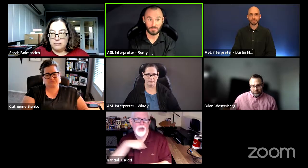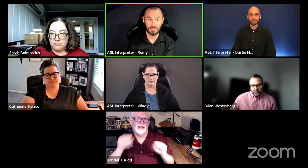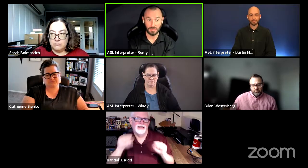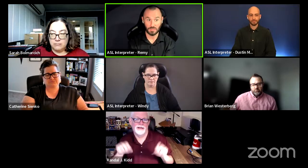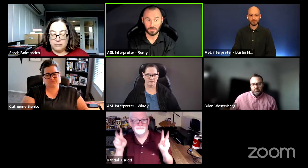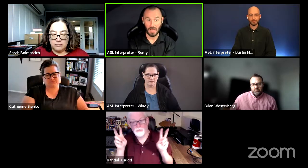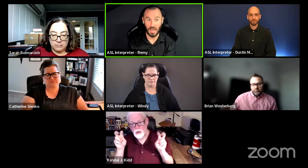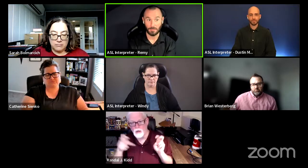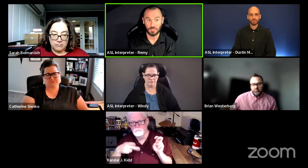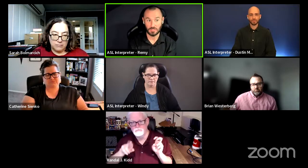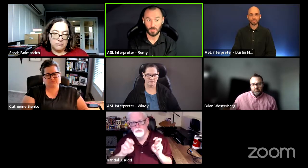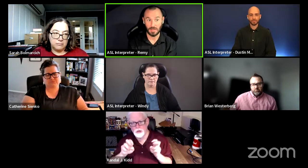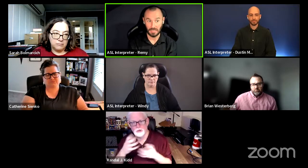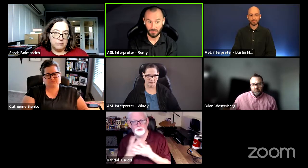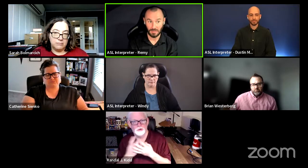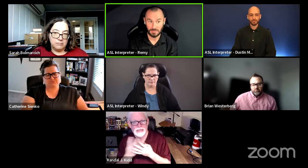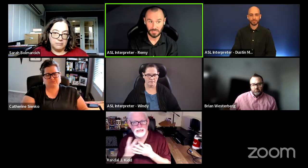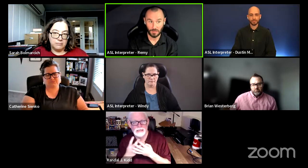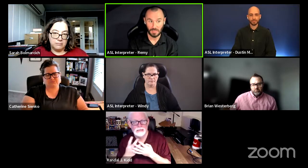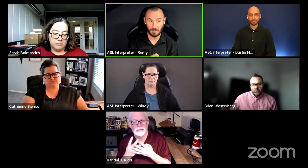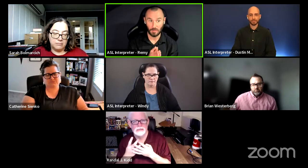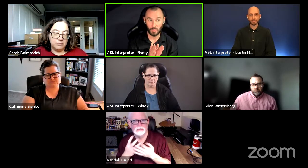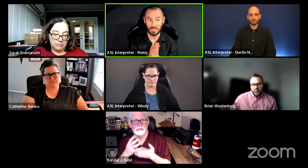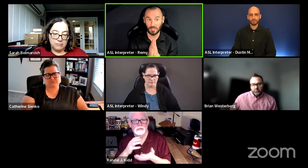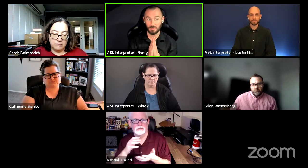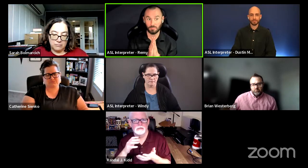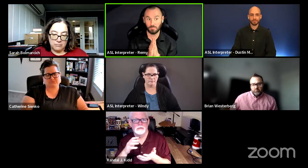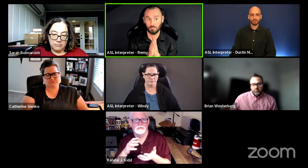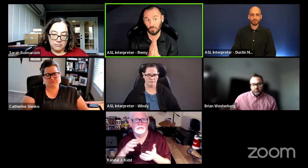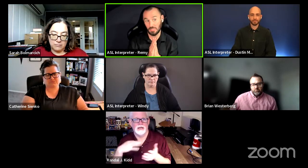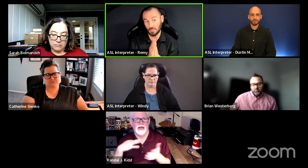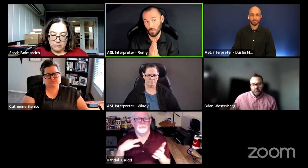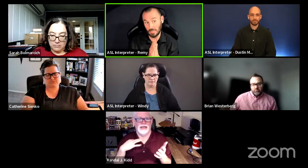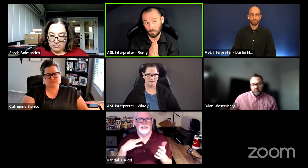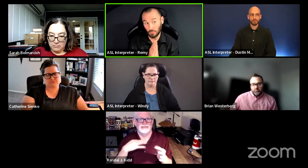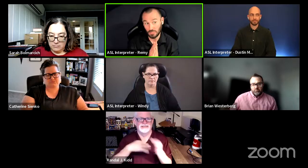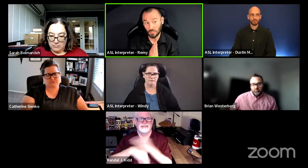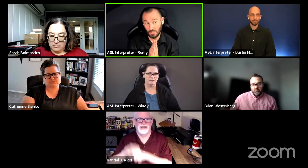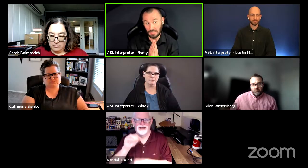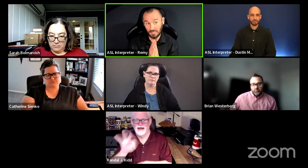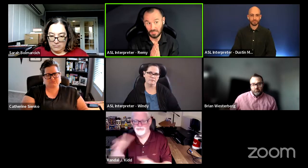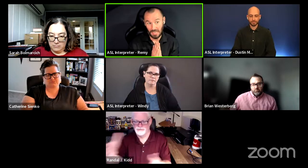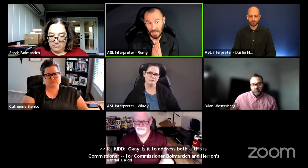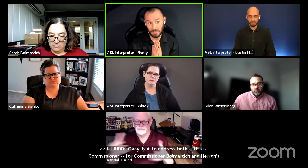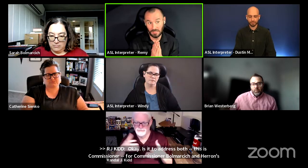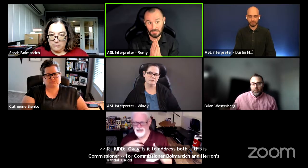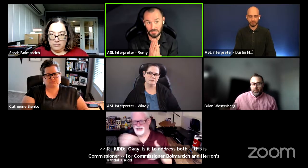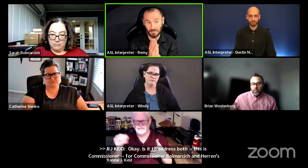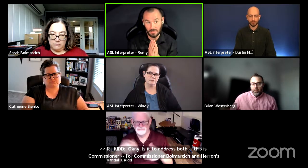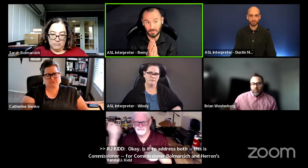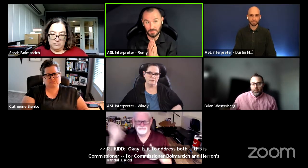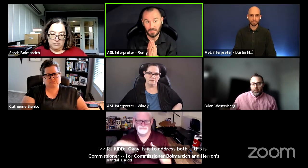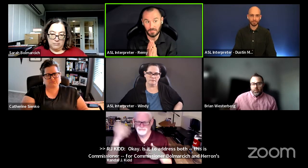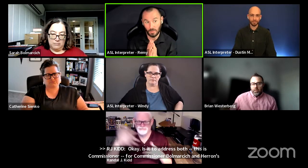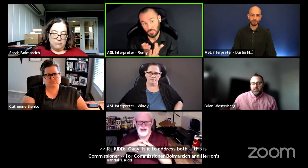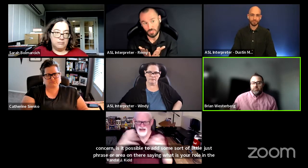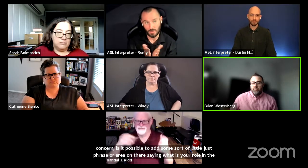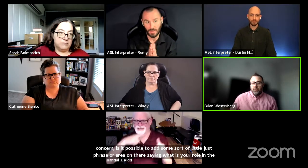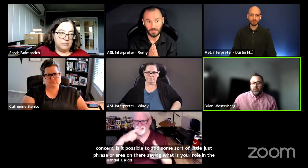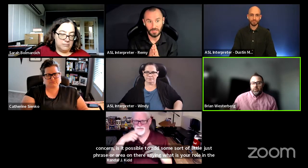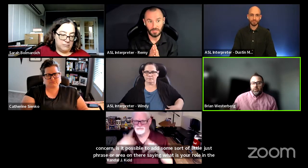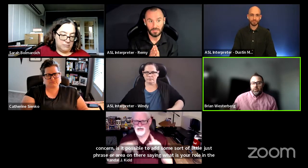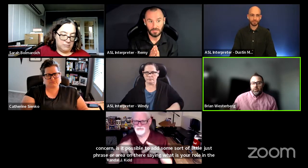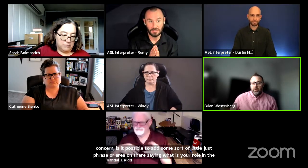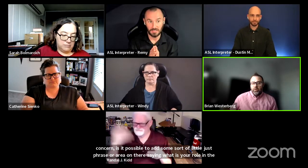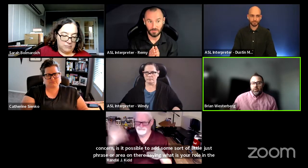give those individuals an option to identify themselves. That way we could pre-screen the applicant, the